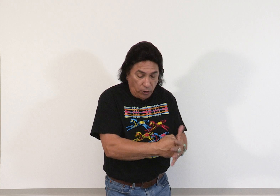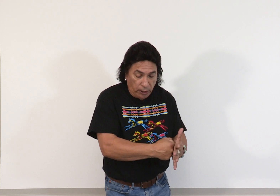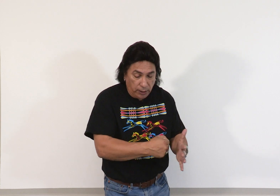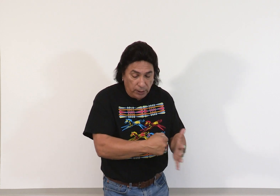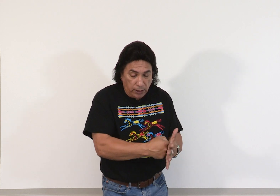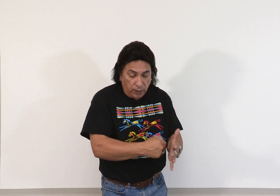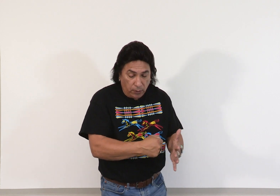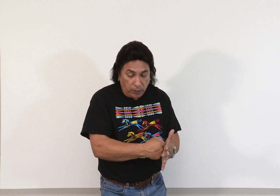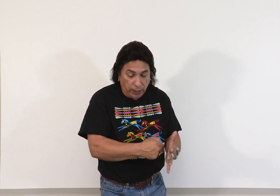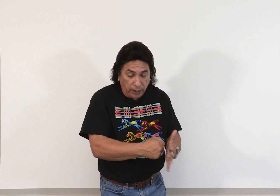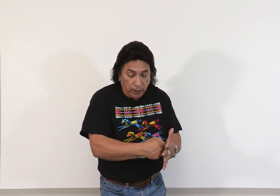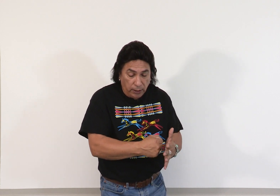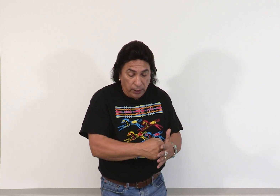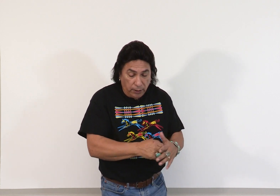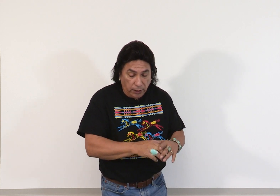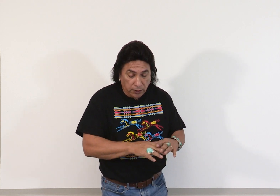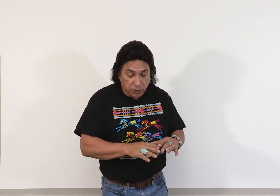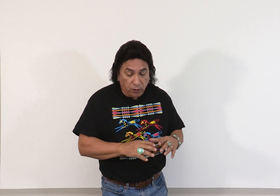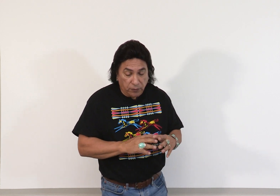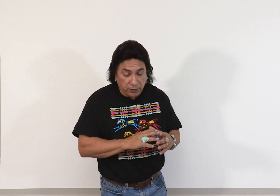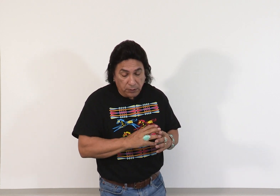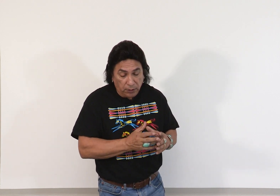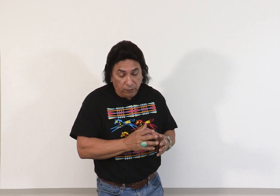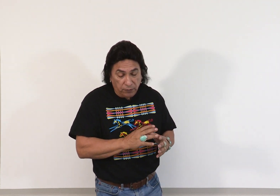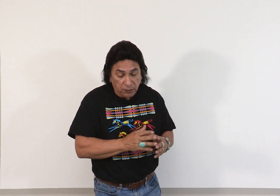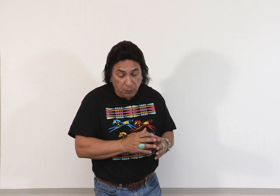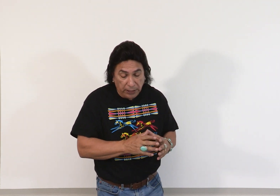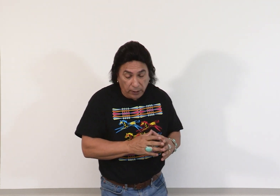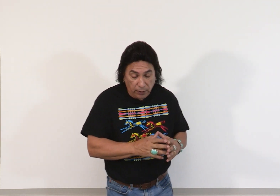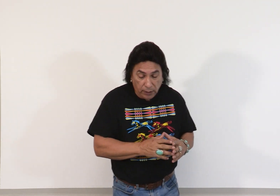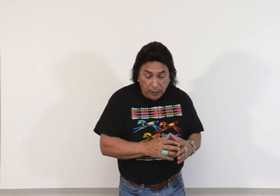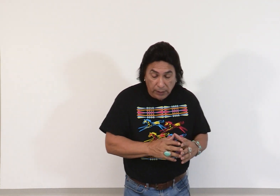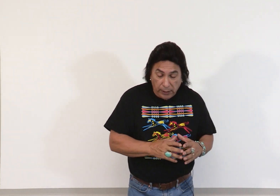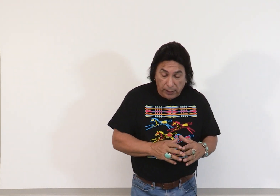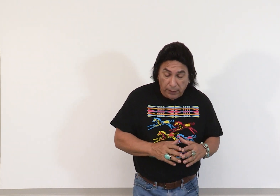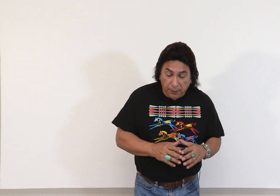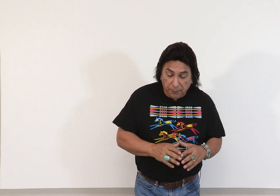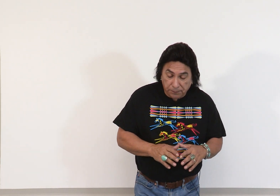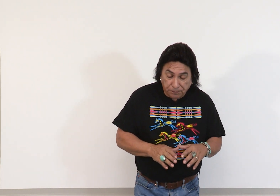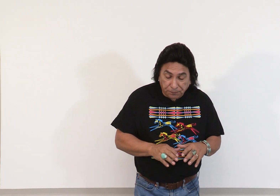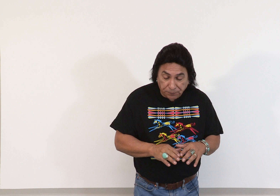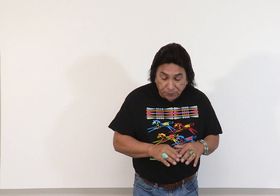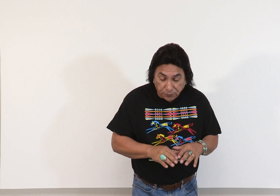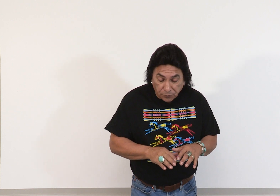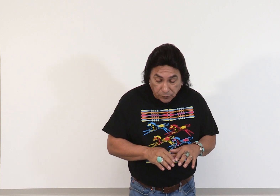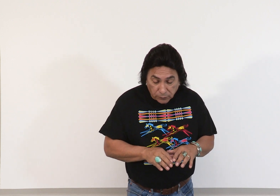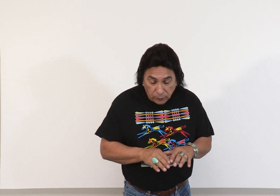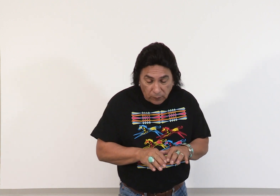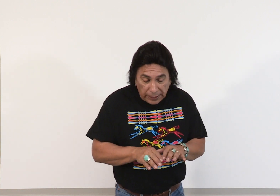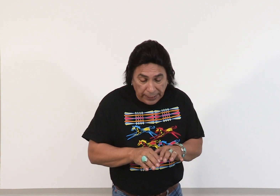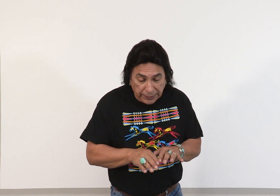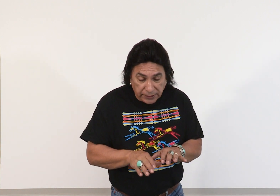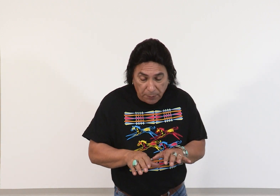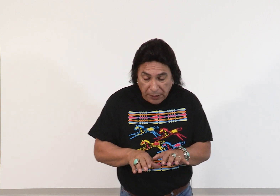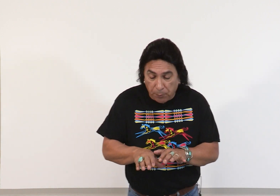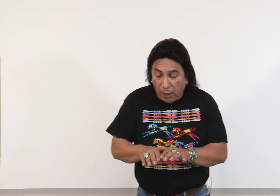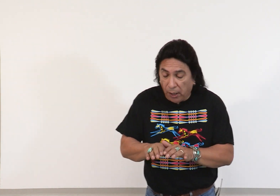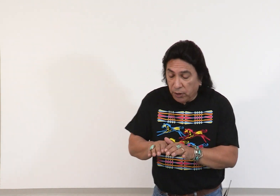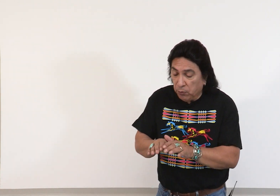hard, okay? And the surface, if it was metal. And I say a big pot, you